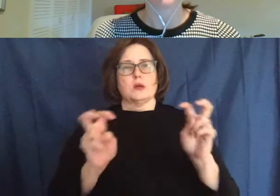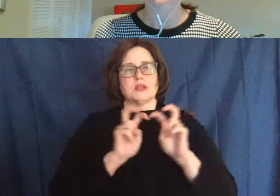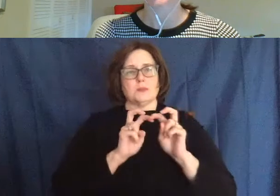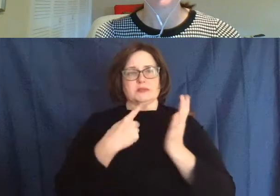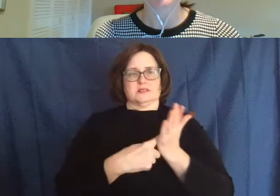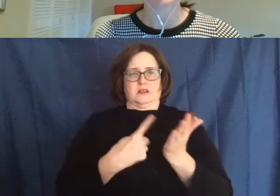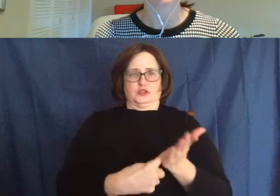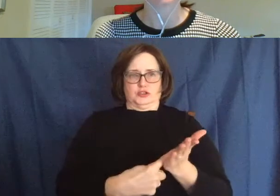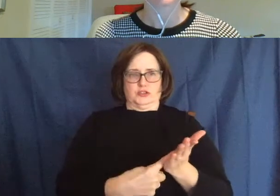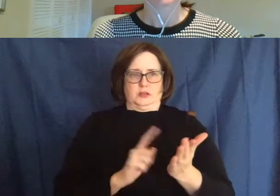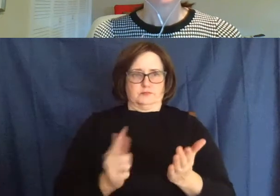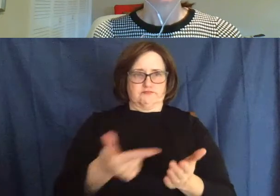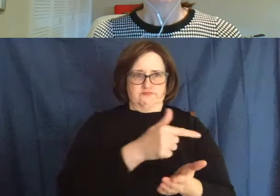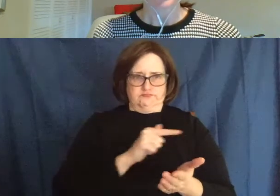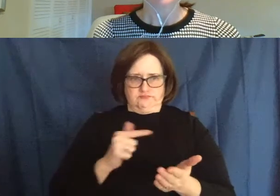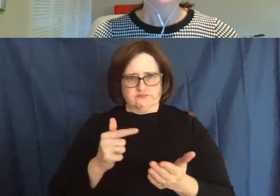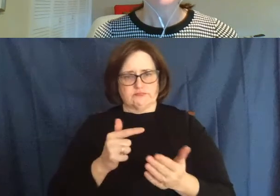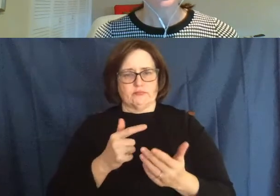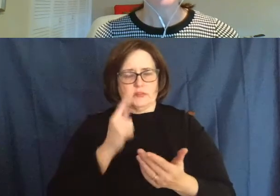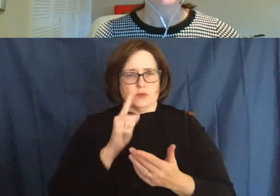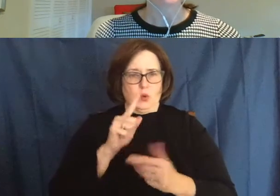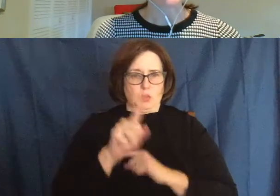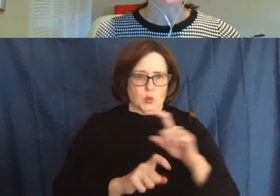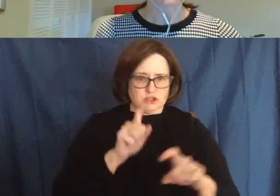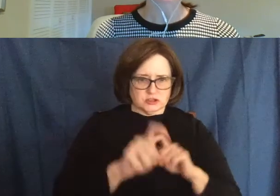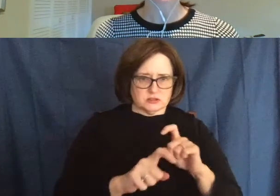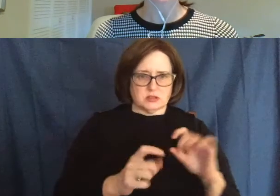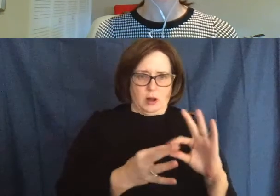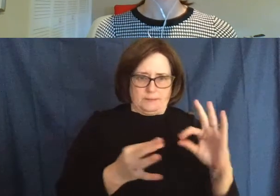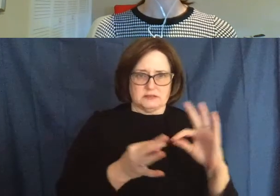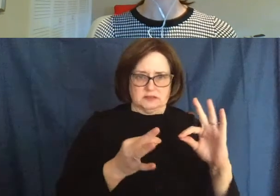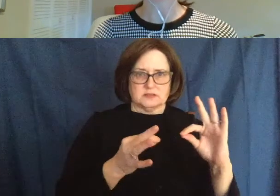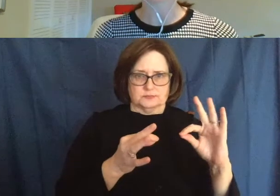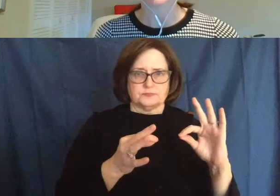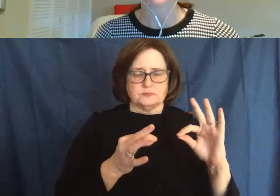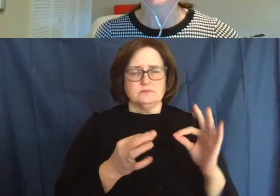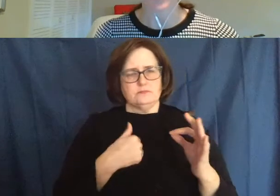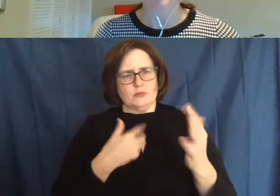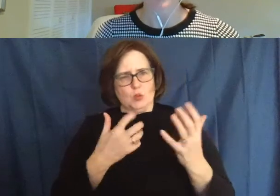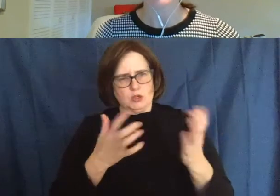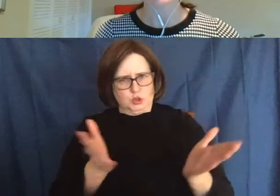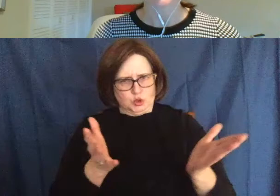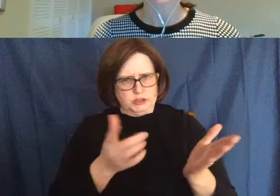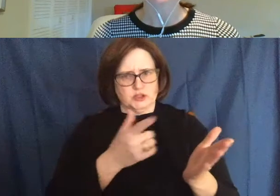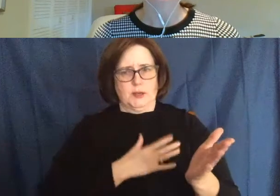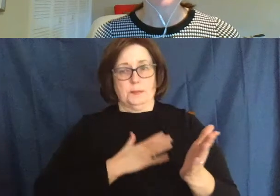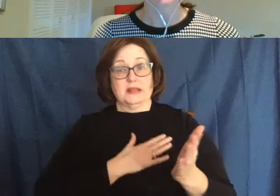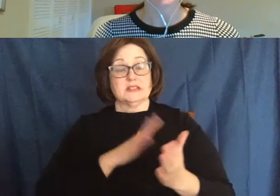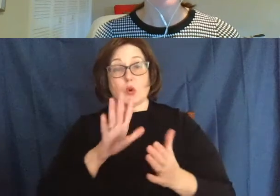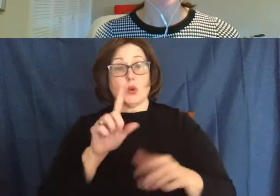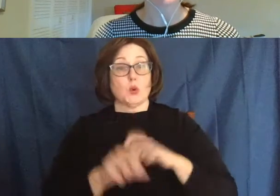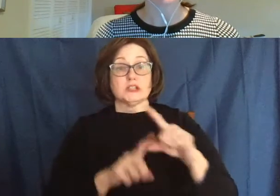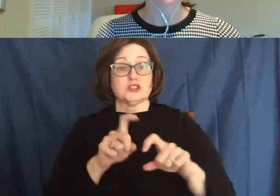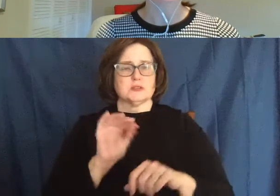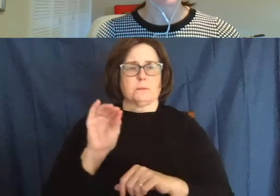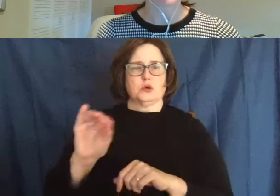and comments from the audience. I want to encourage you to please post your questions at any time in the chat box. You can find the